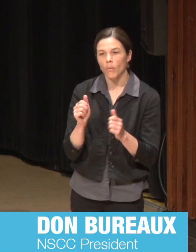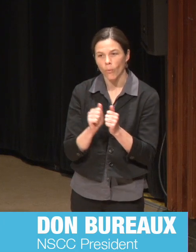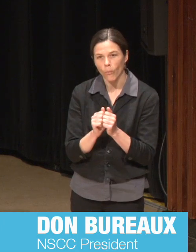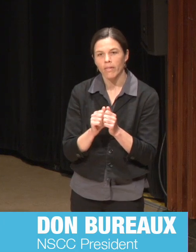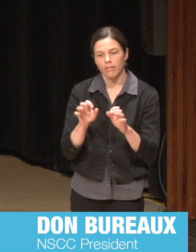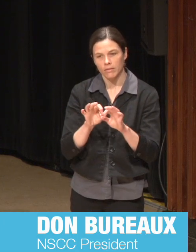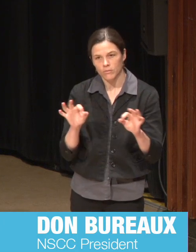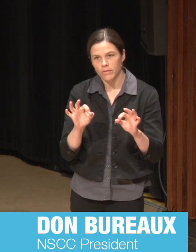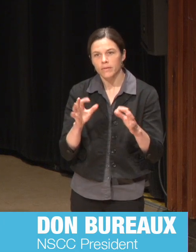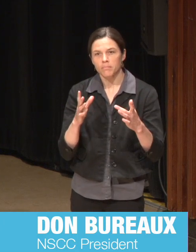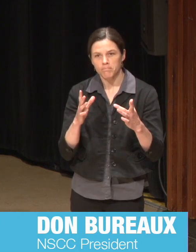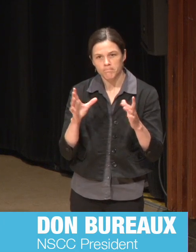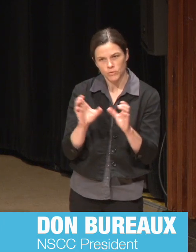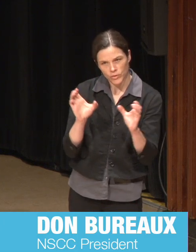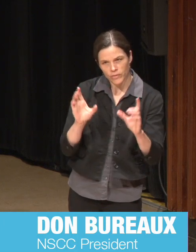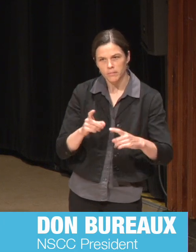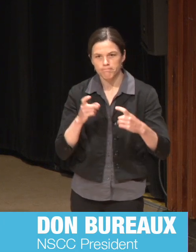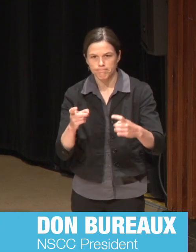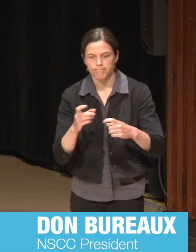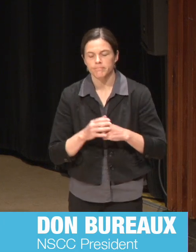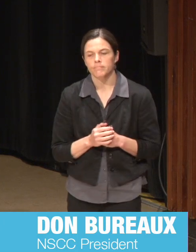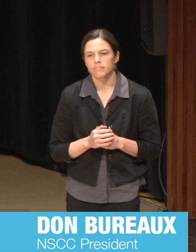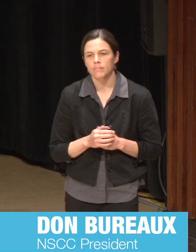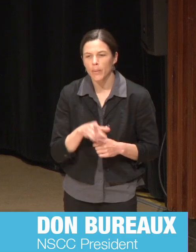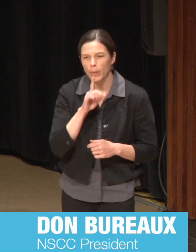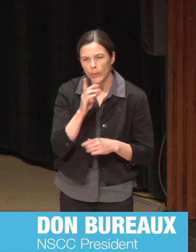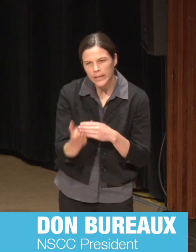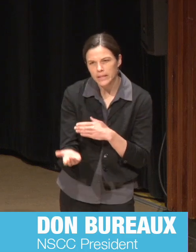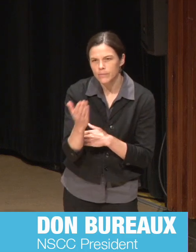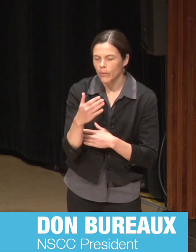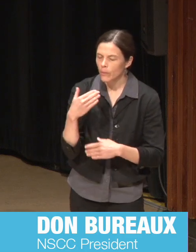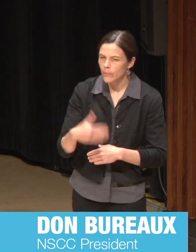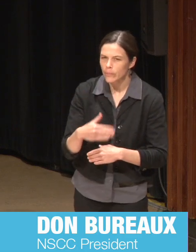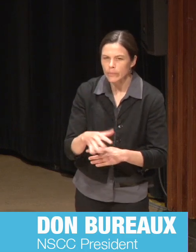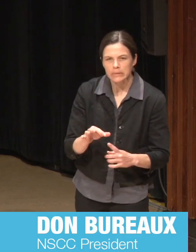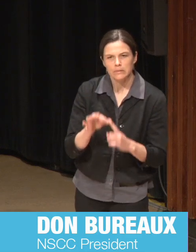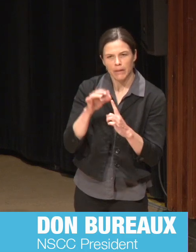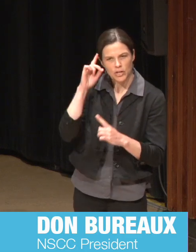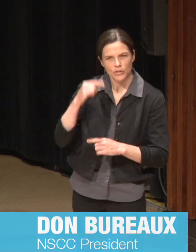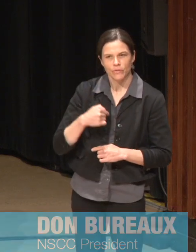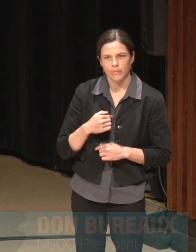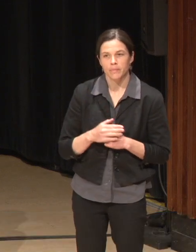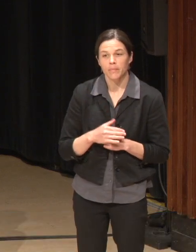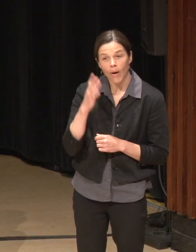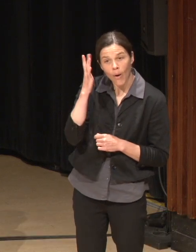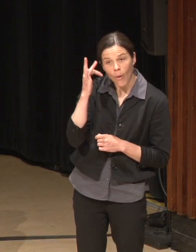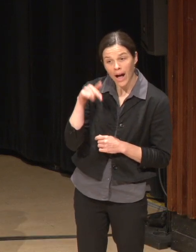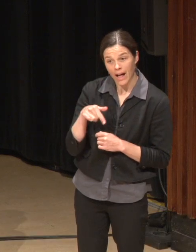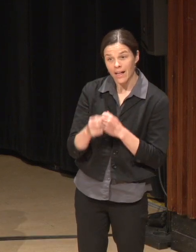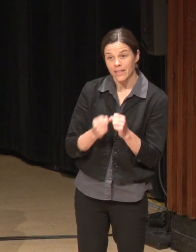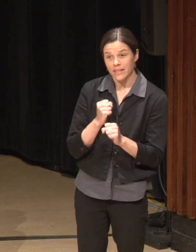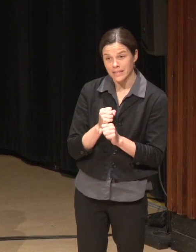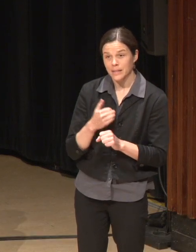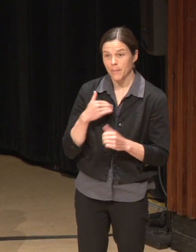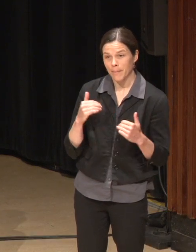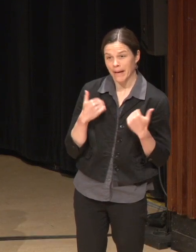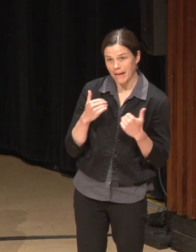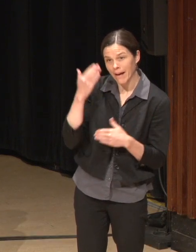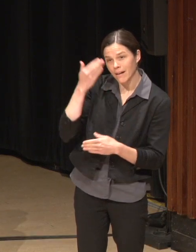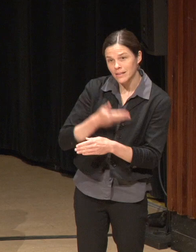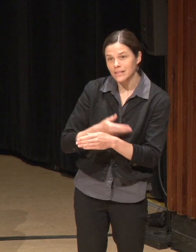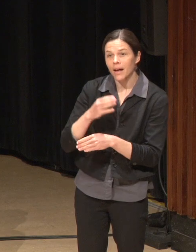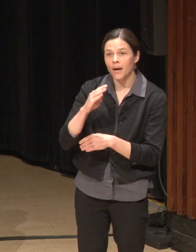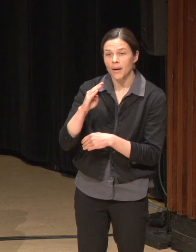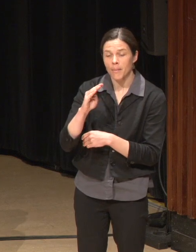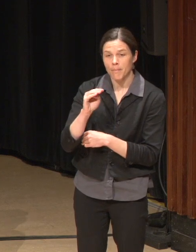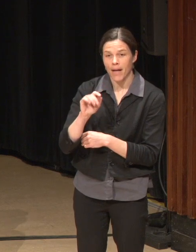But you know, this is an extra special morning for me because you see, this year, my youngest son, Matthew, is graduating